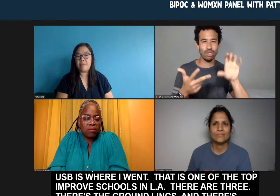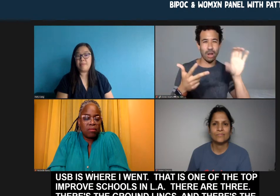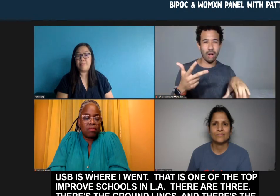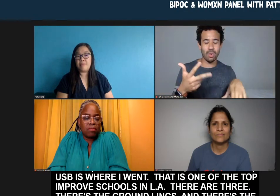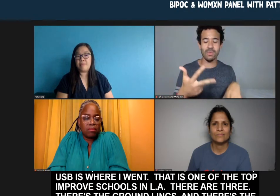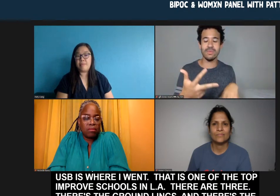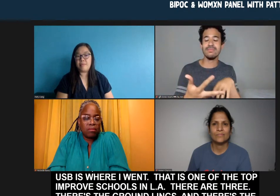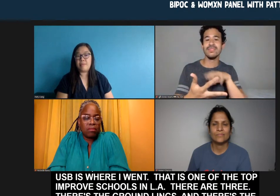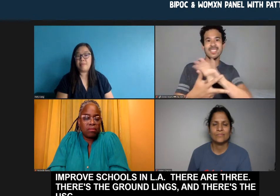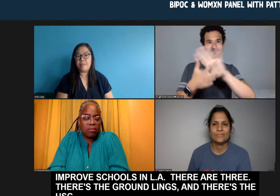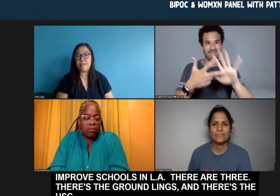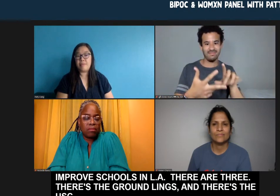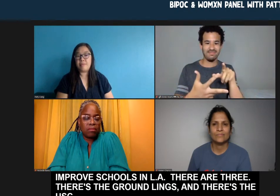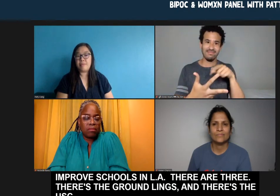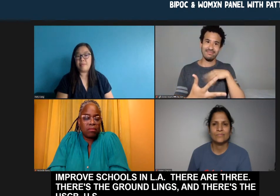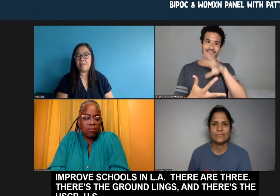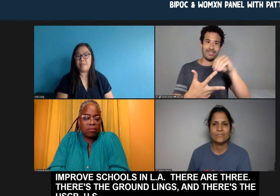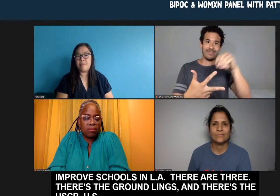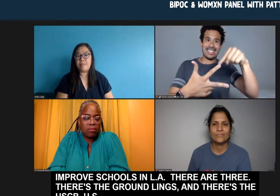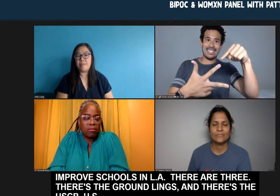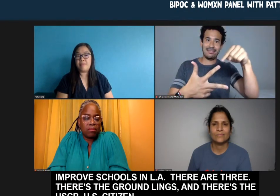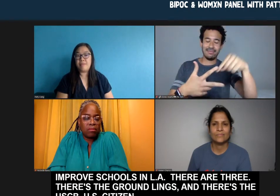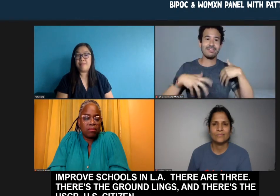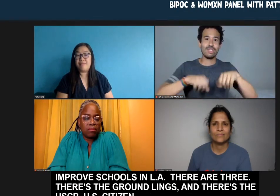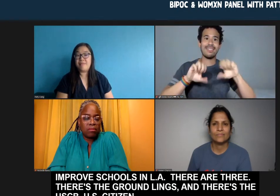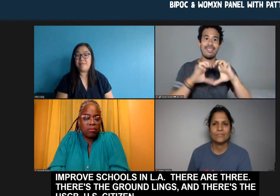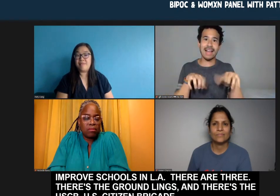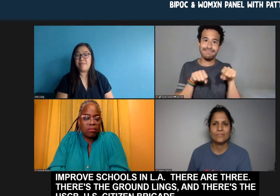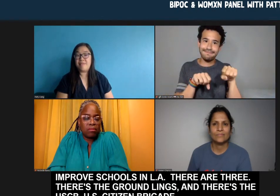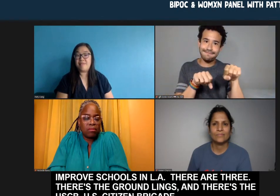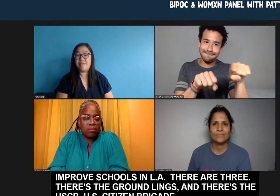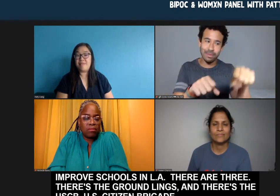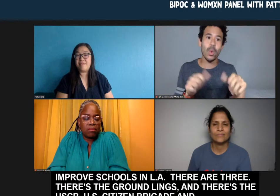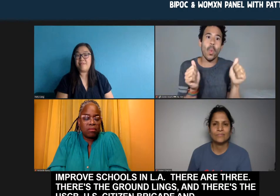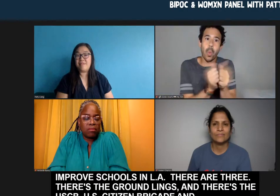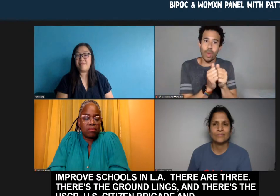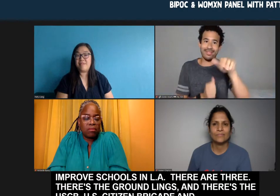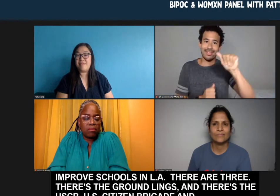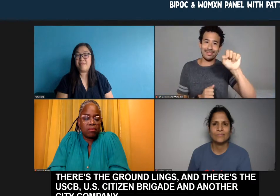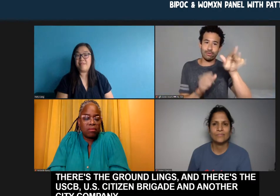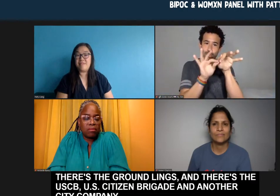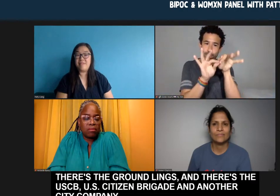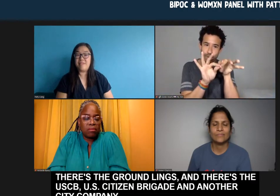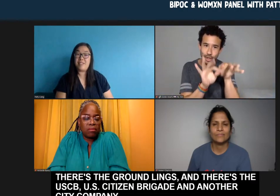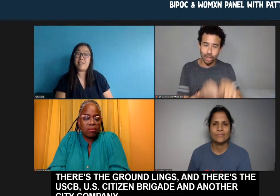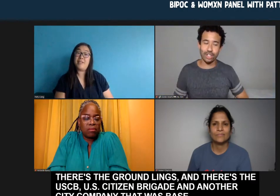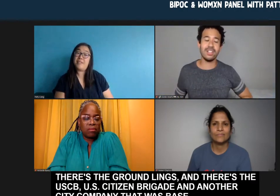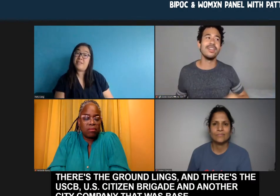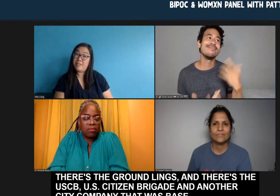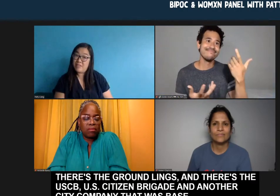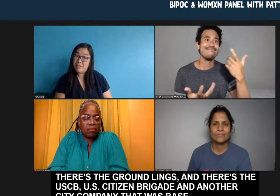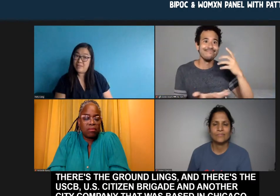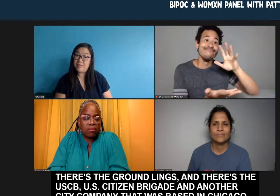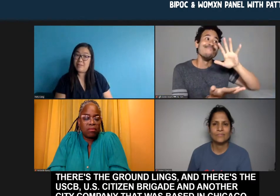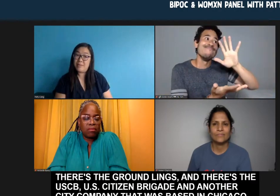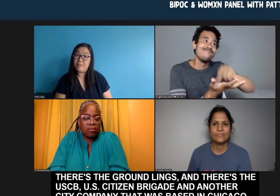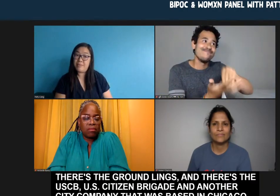then there's a city, another city company that was based in Chicago, but the Upright Citizens Brigade, that's the one that I went with. And they